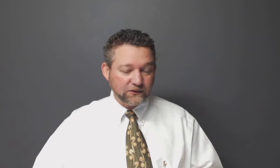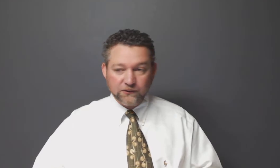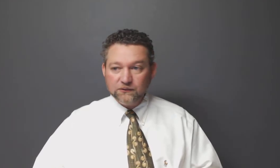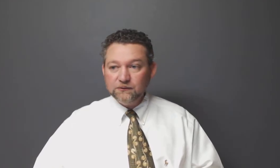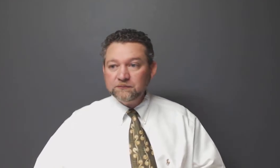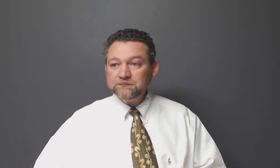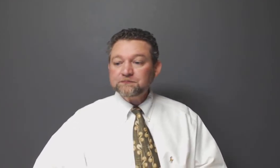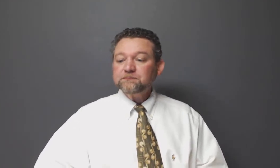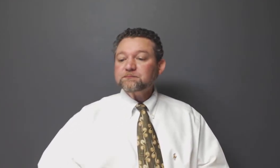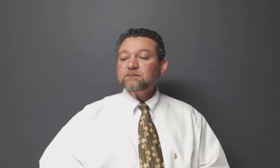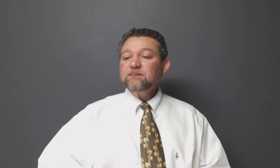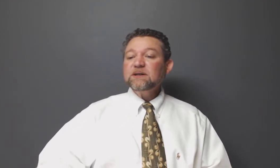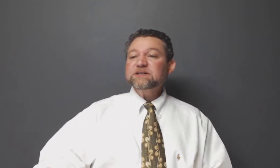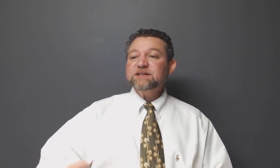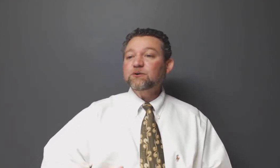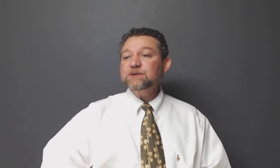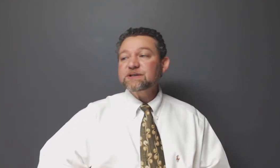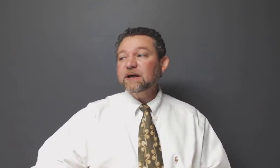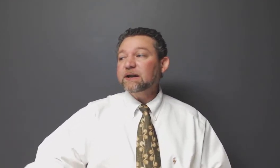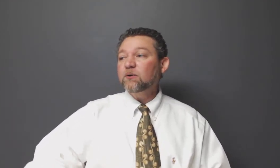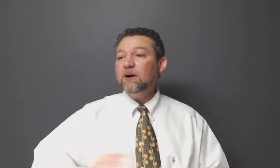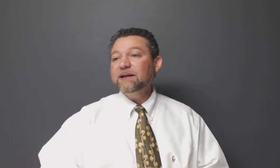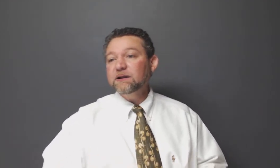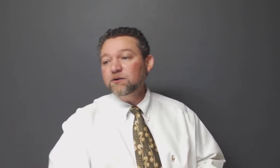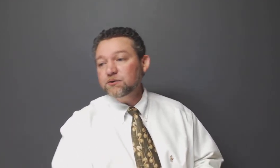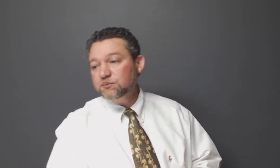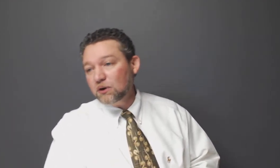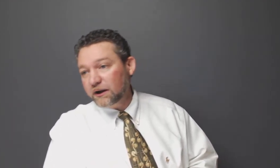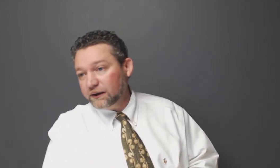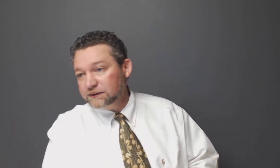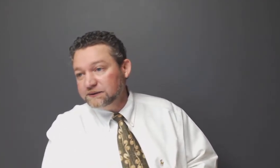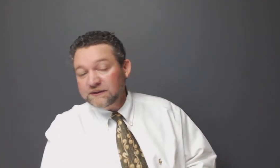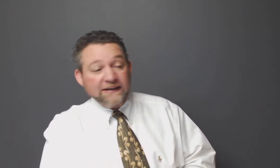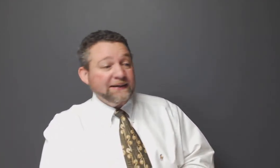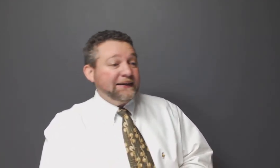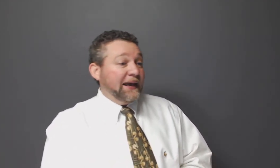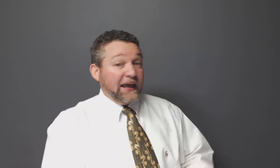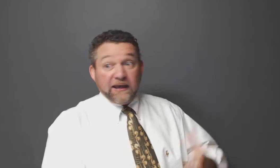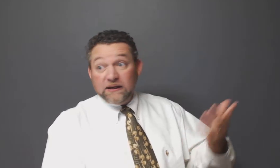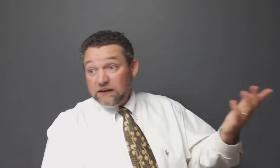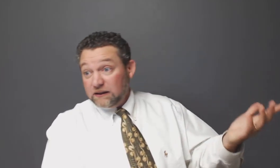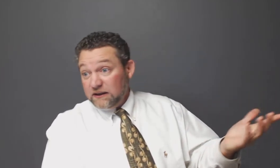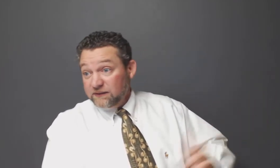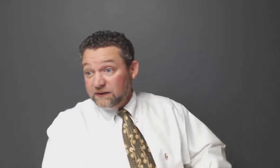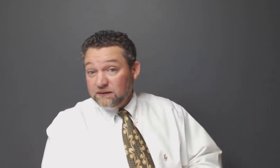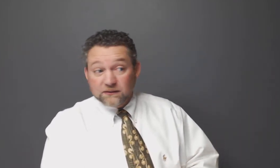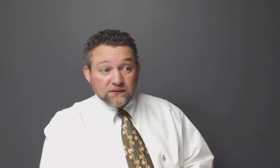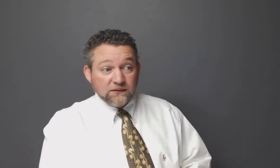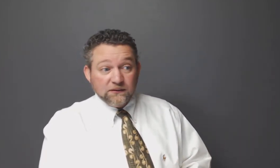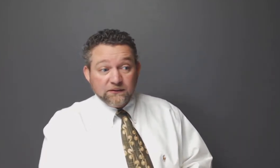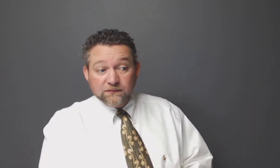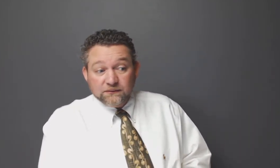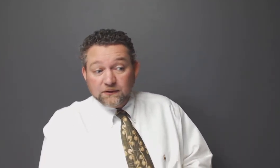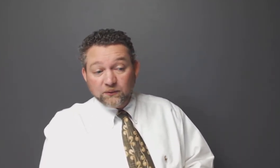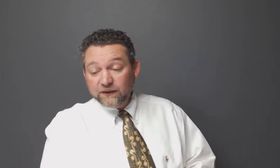steel. Steel was not a widely used product. And even around